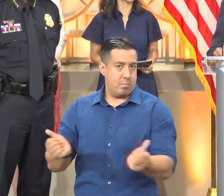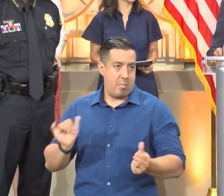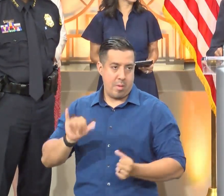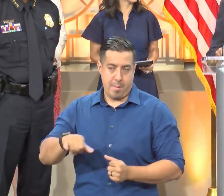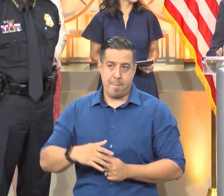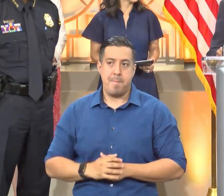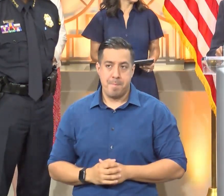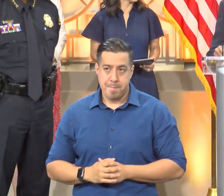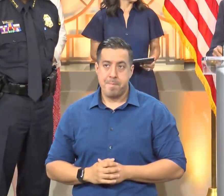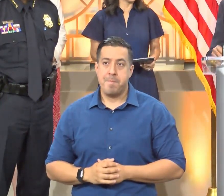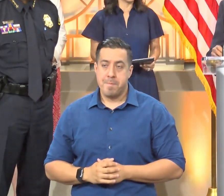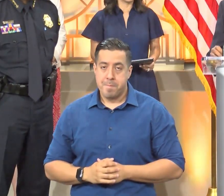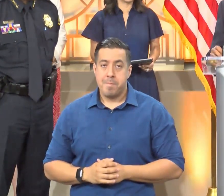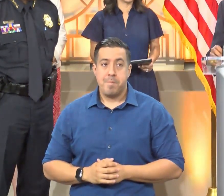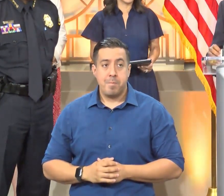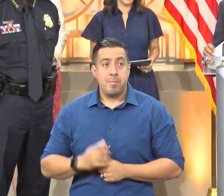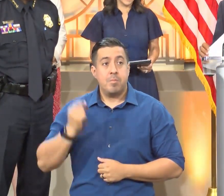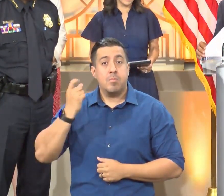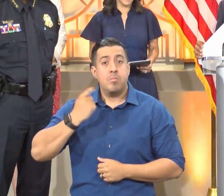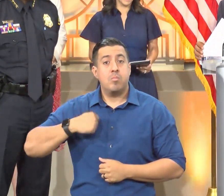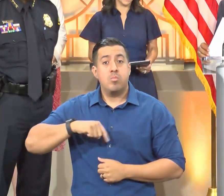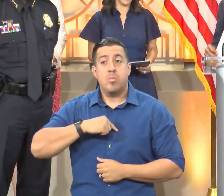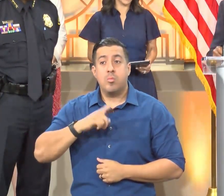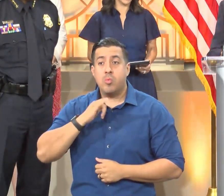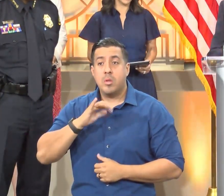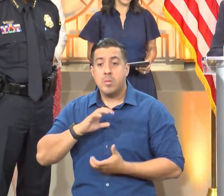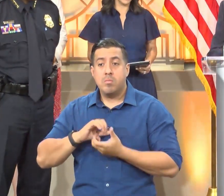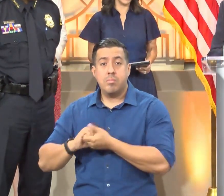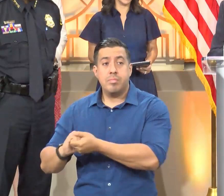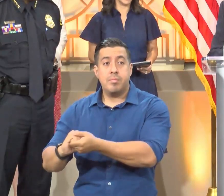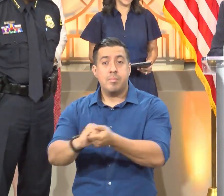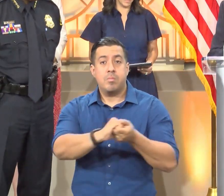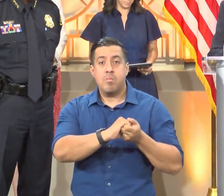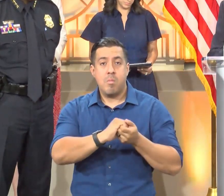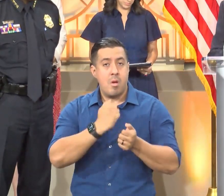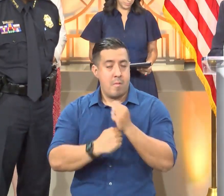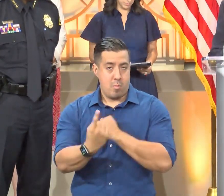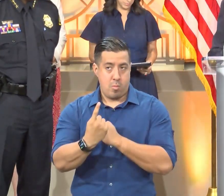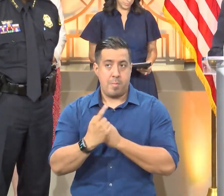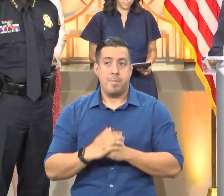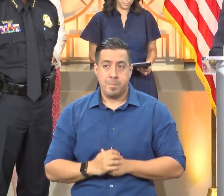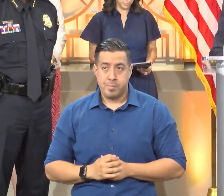stop. We're all in this together. It's not about